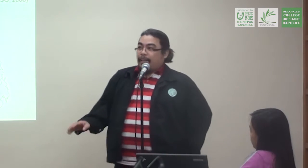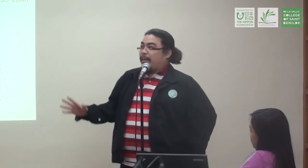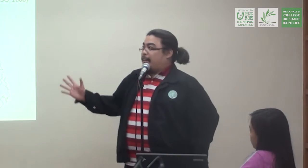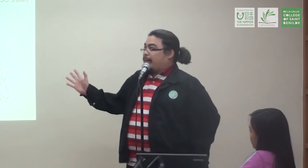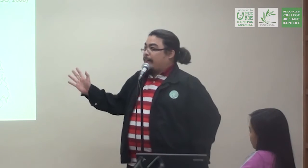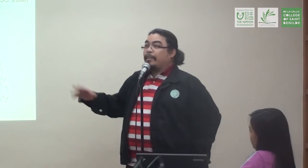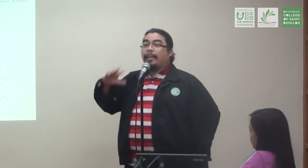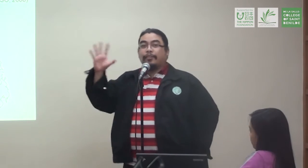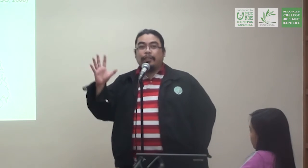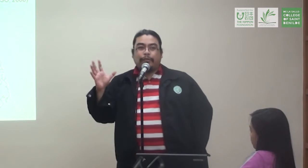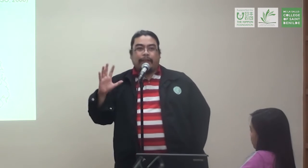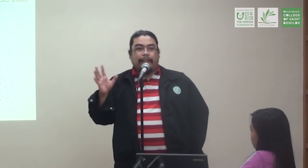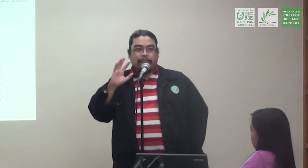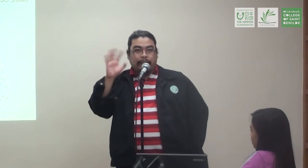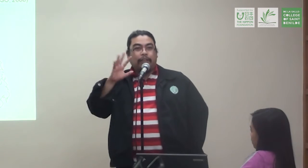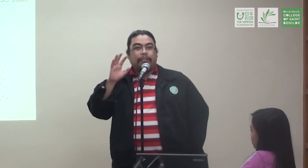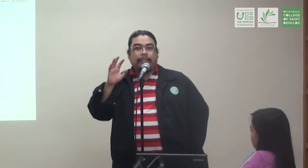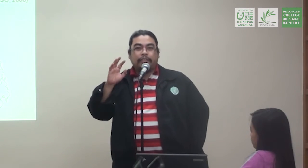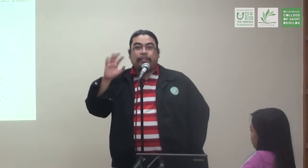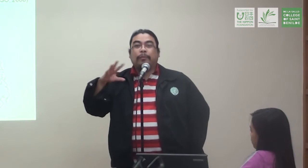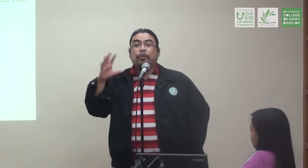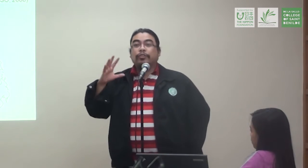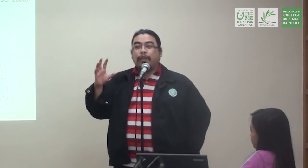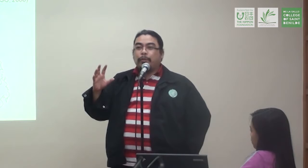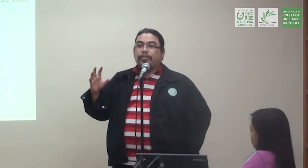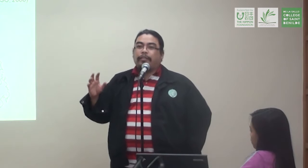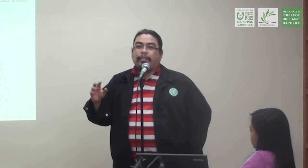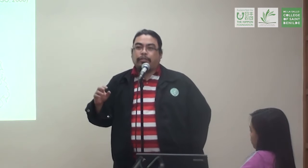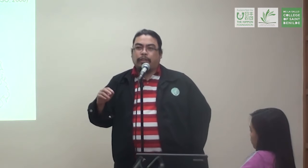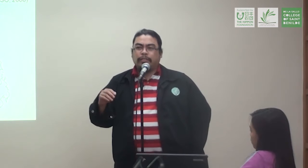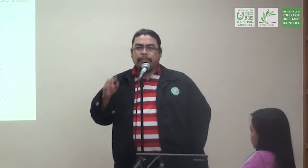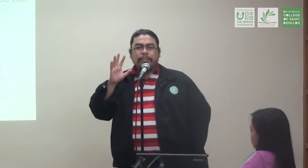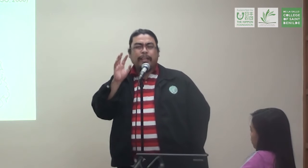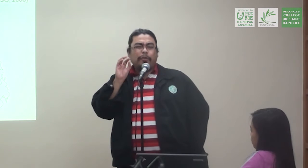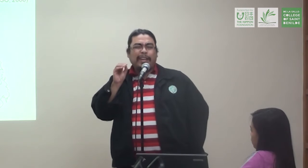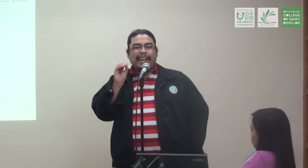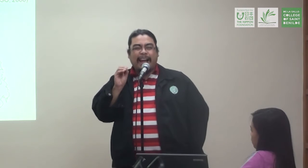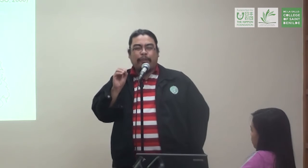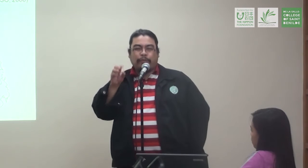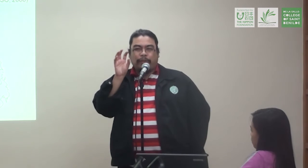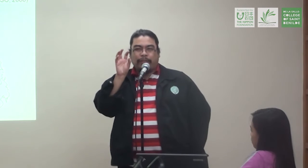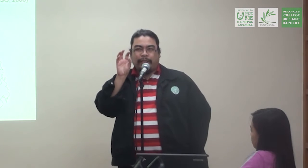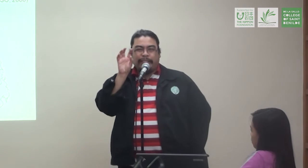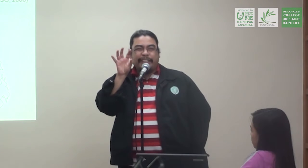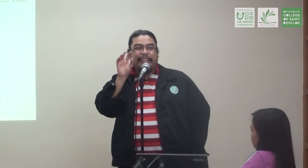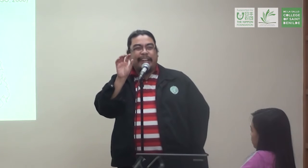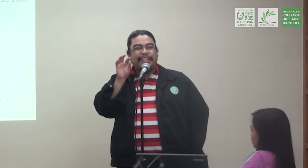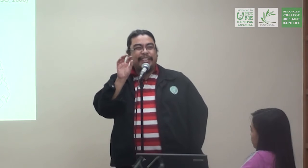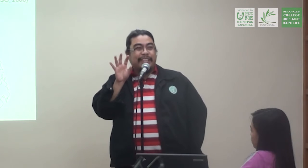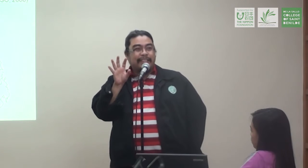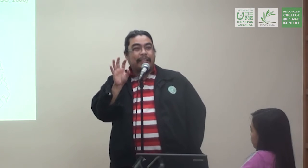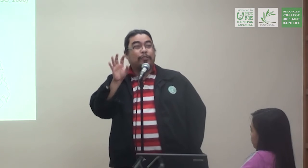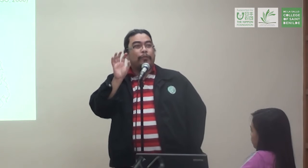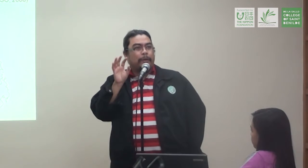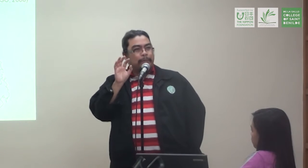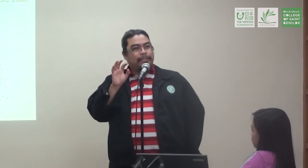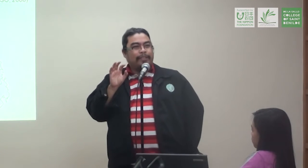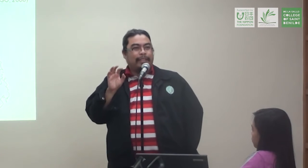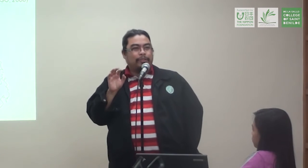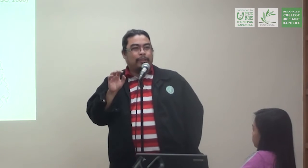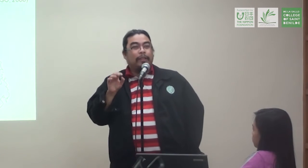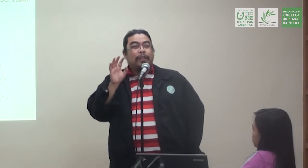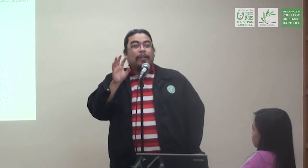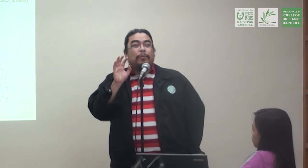So in that conference, I noticed in most of the presentations, they're not really after the nitty-gritty details of